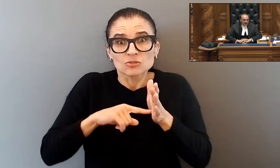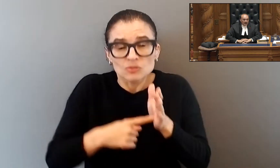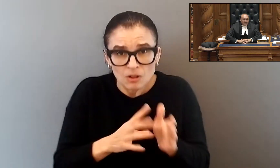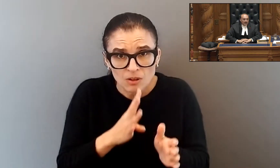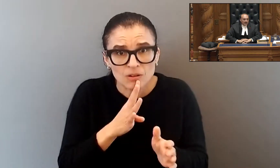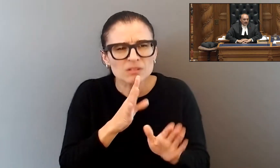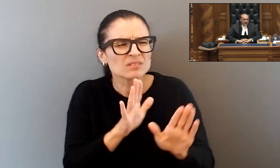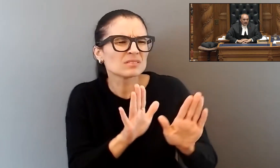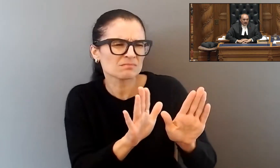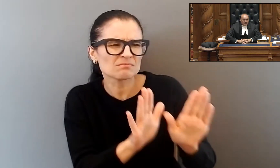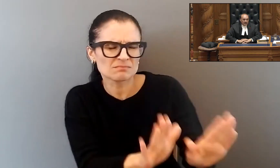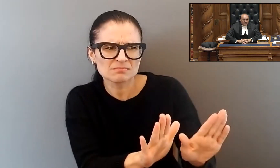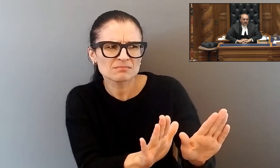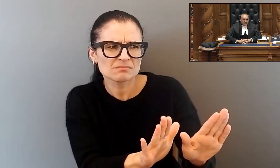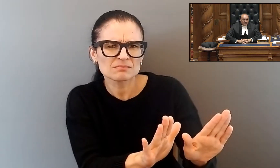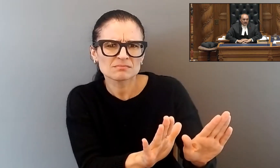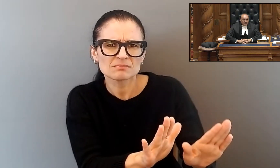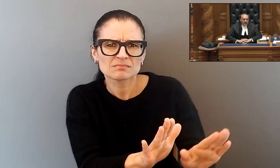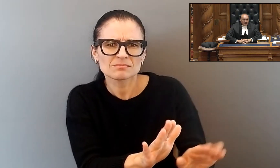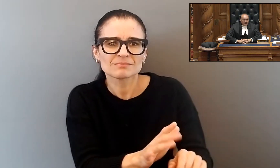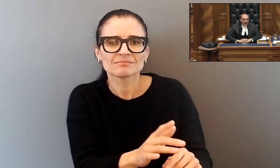Members,